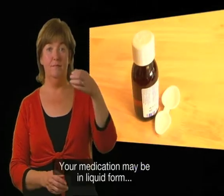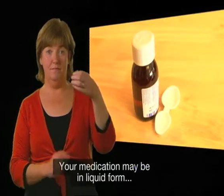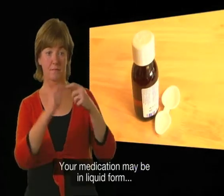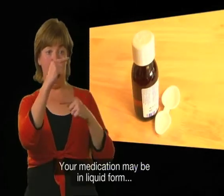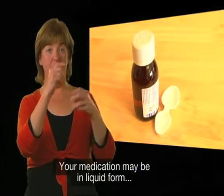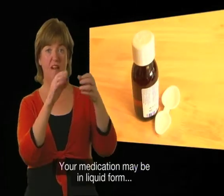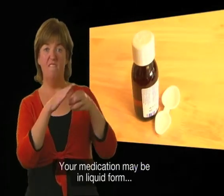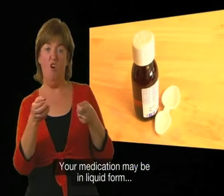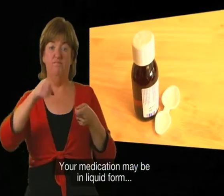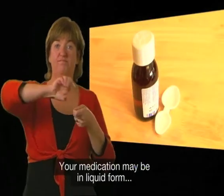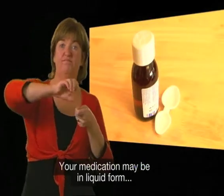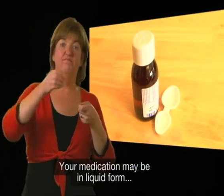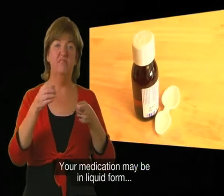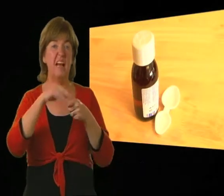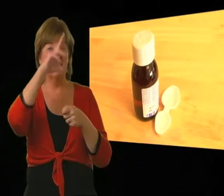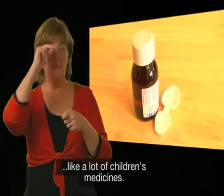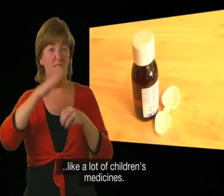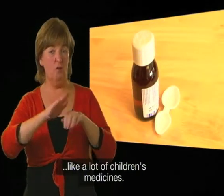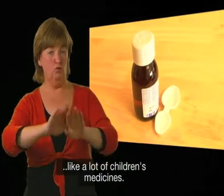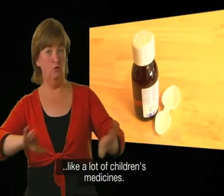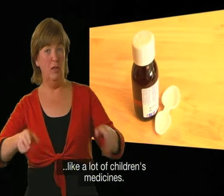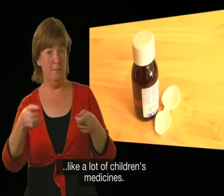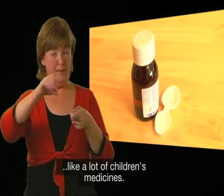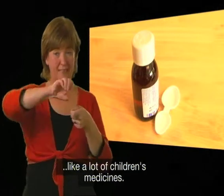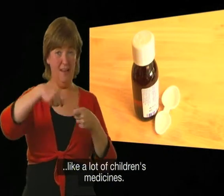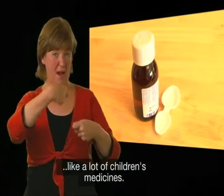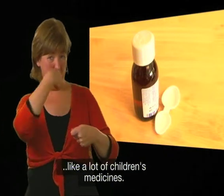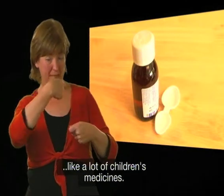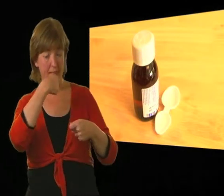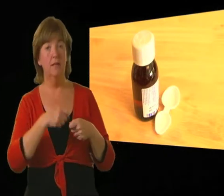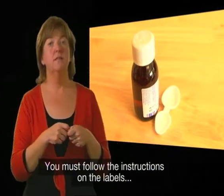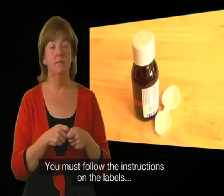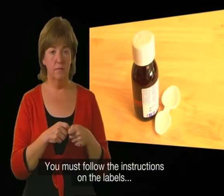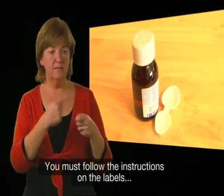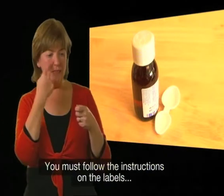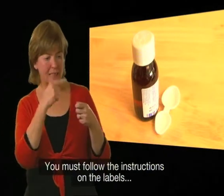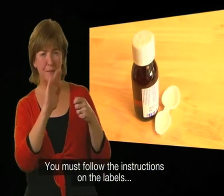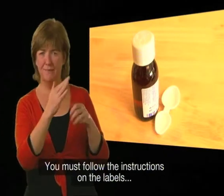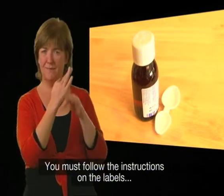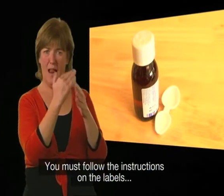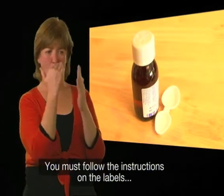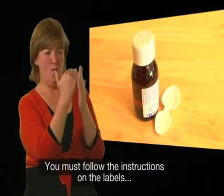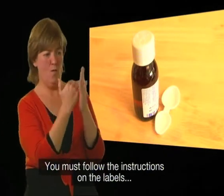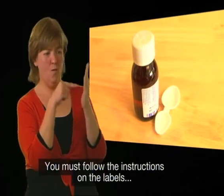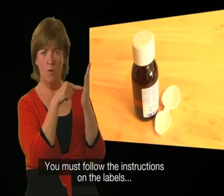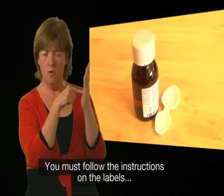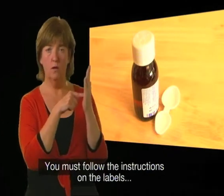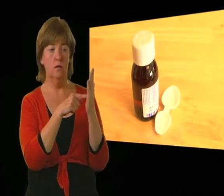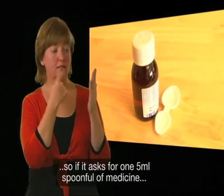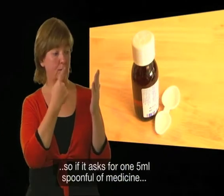Your medication may be in liquid form, like a lot of children's medicines. You must follow the instructions on the labels. So, if it asks